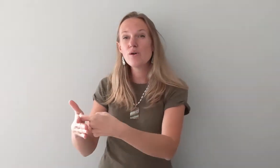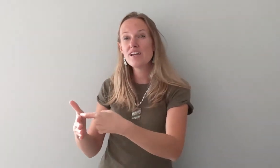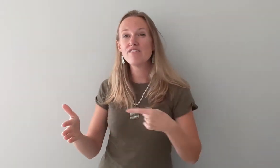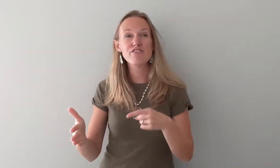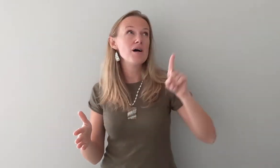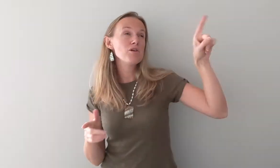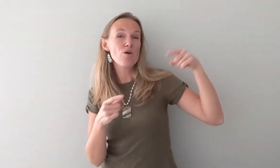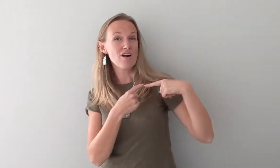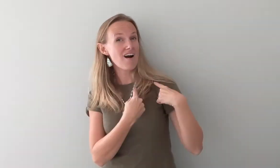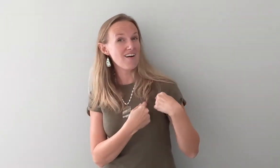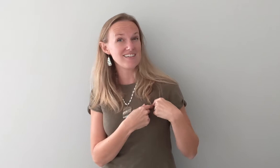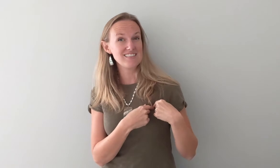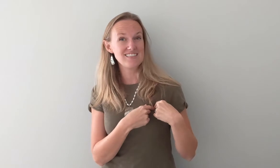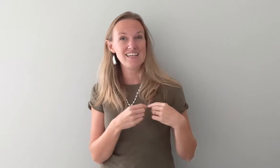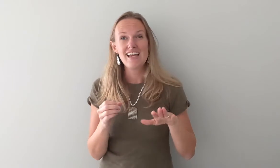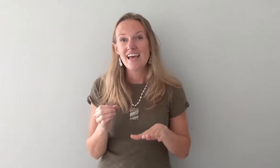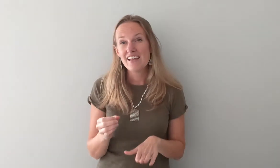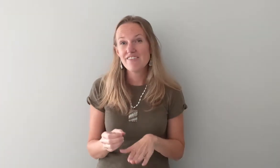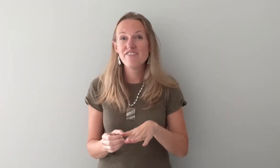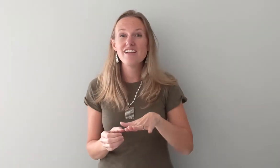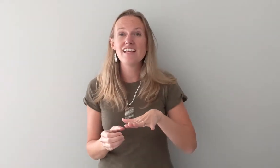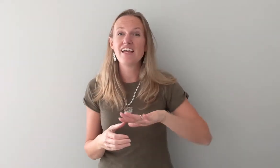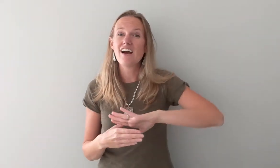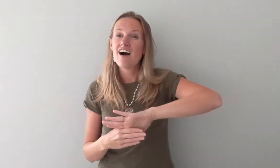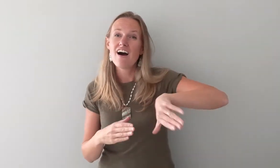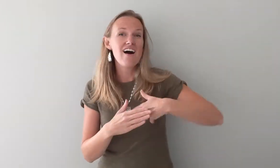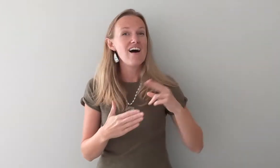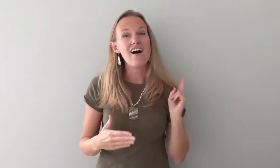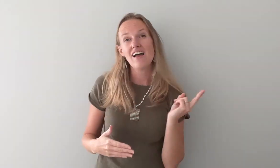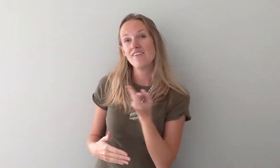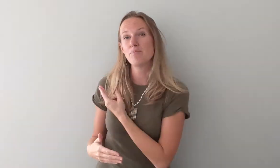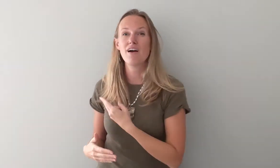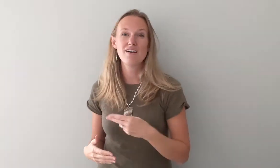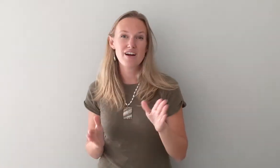flowing from your heart and filling every part of our